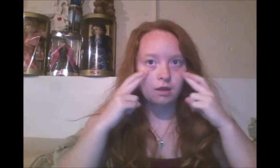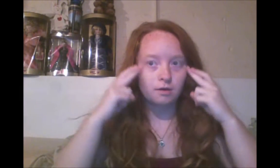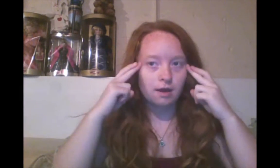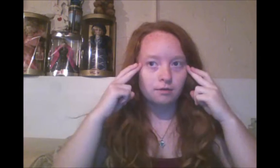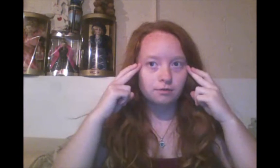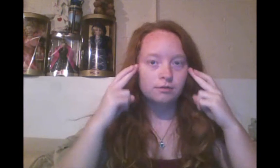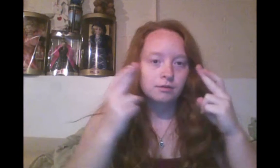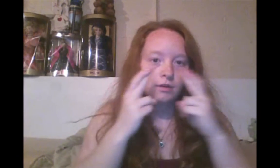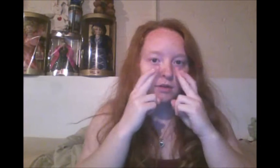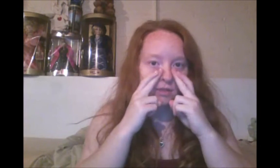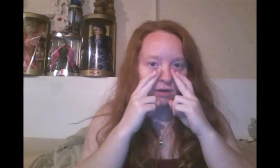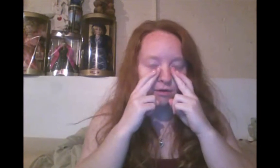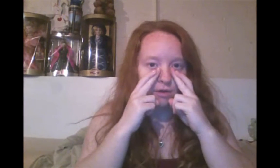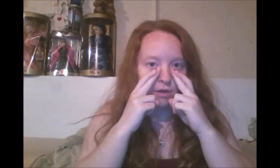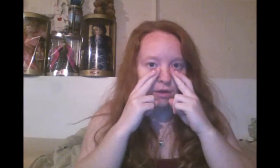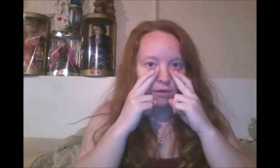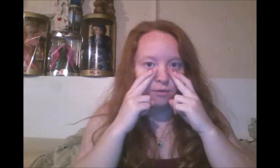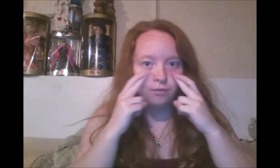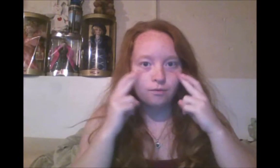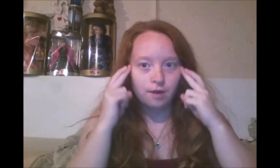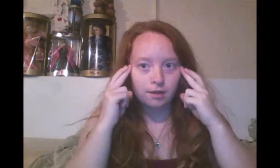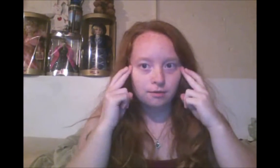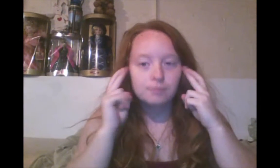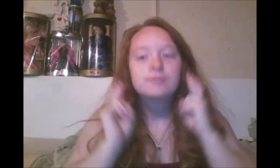go out. So raccoon.